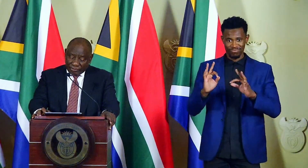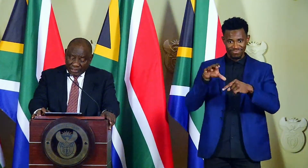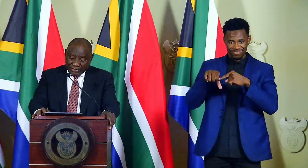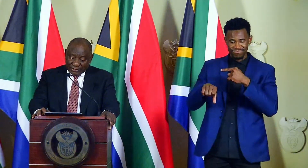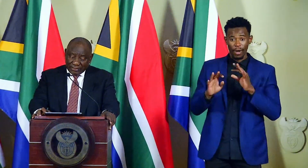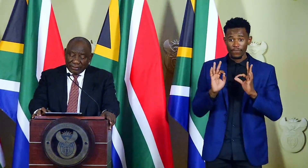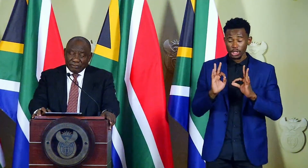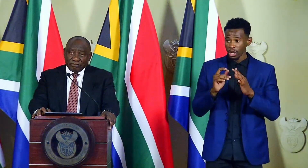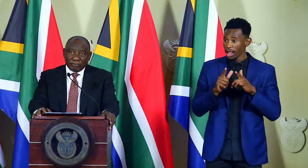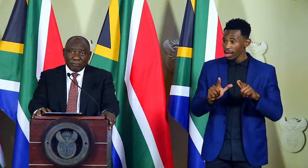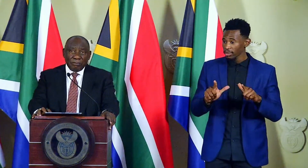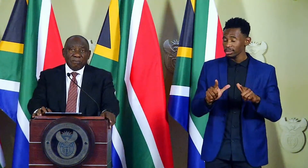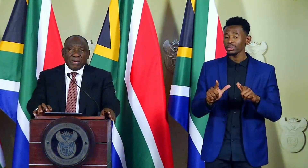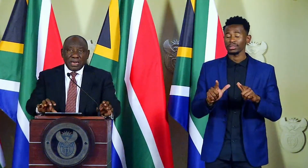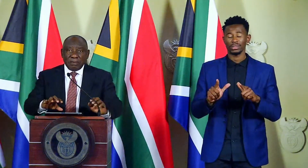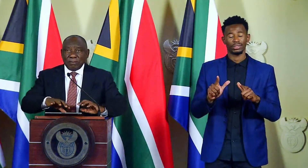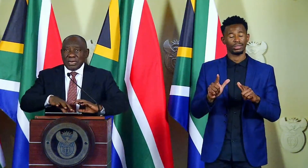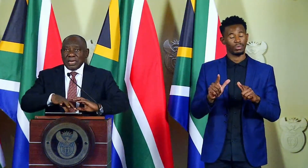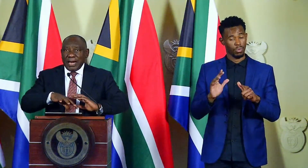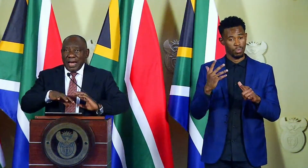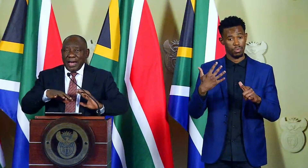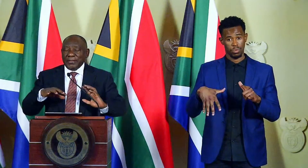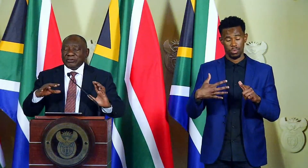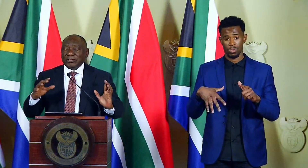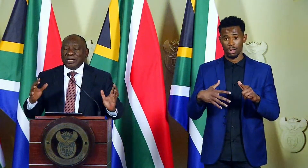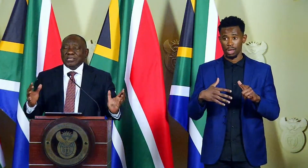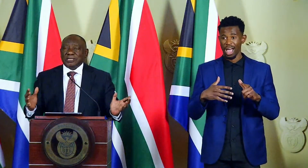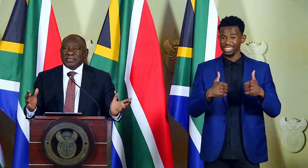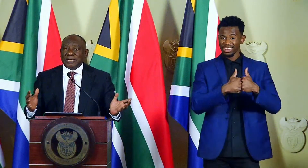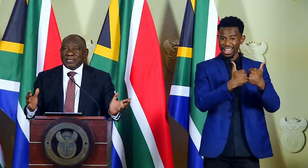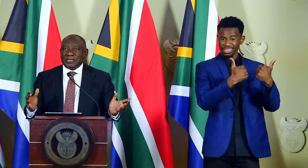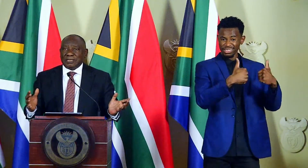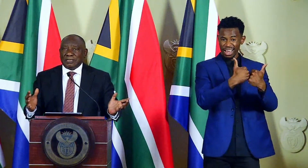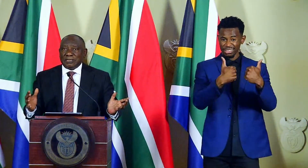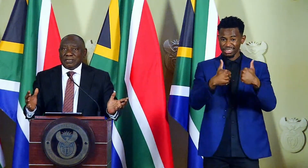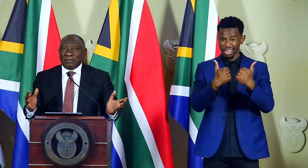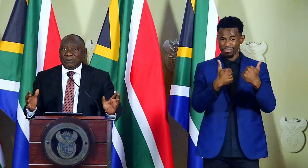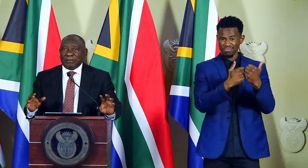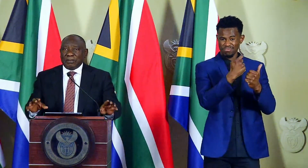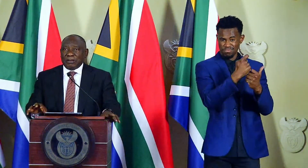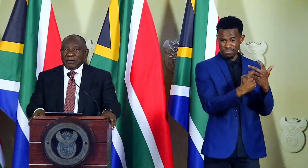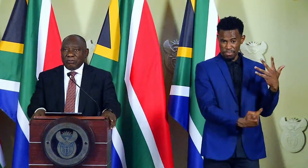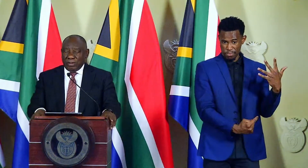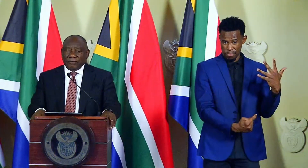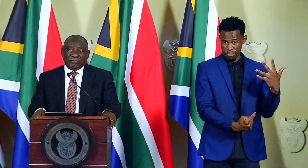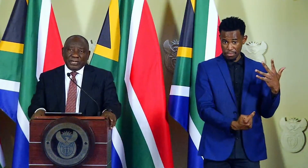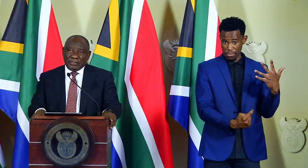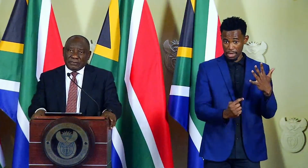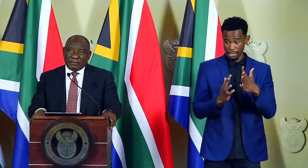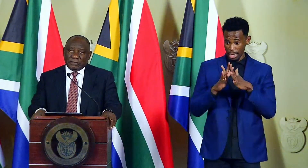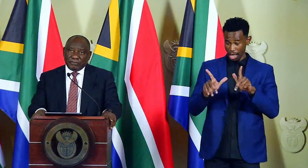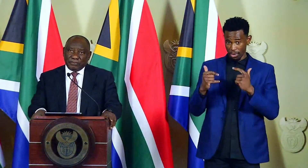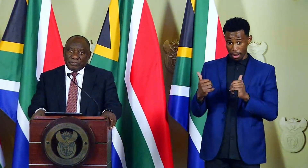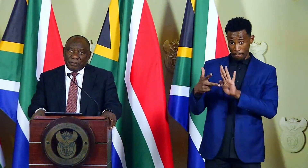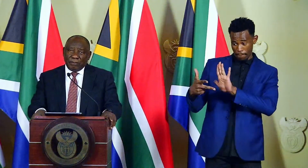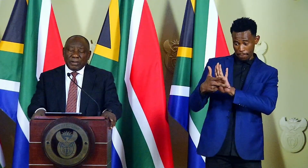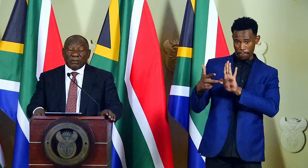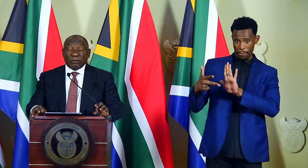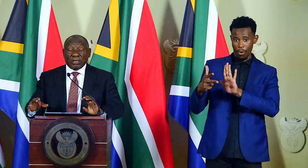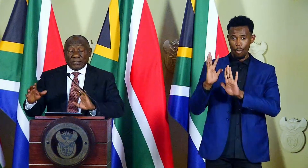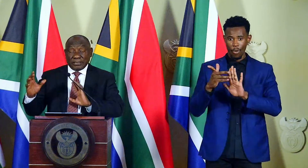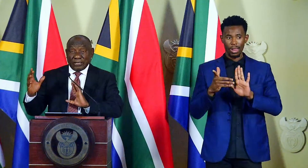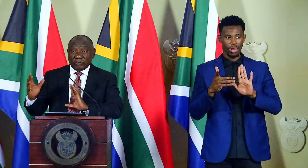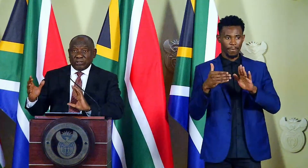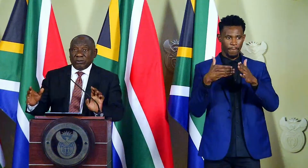will address many, many other challenges that we have faced,